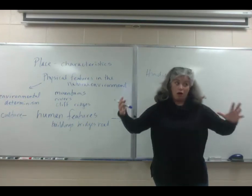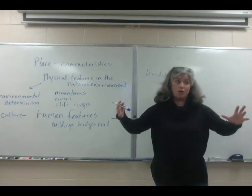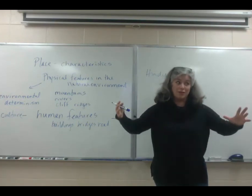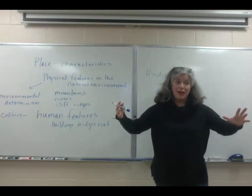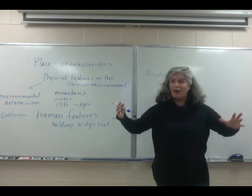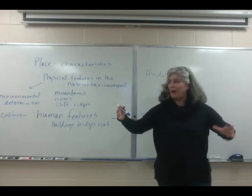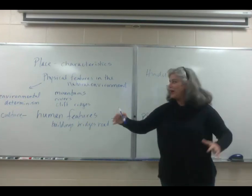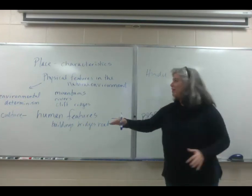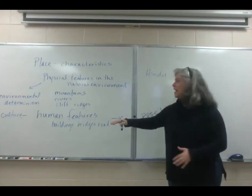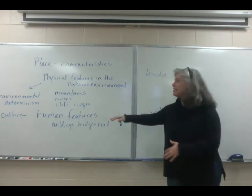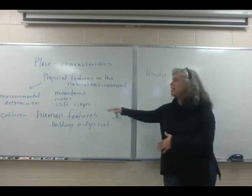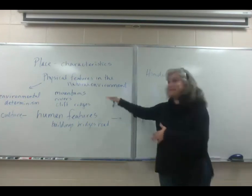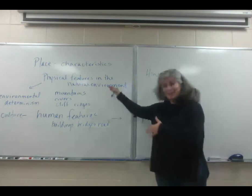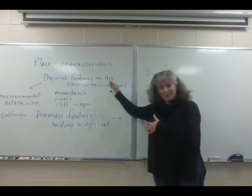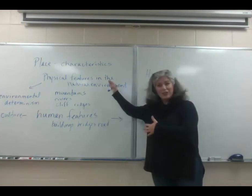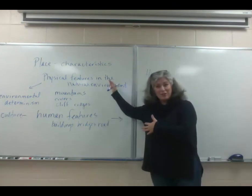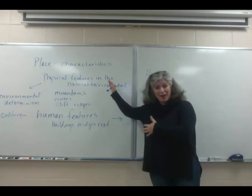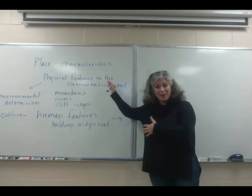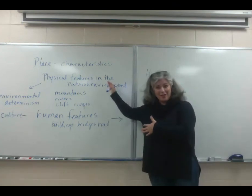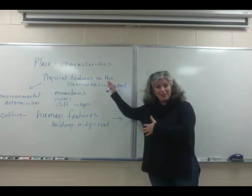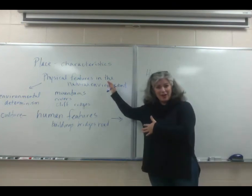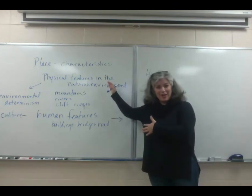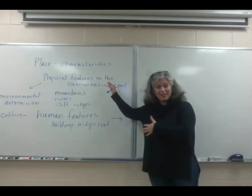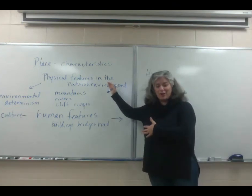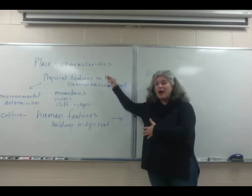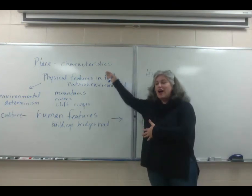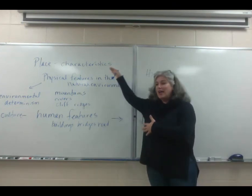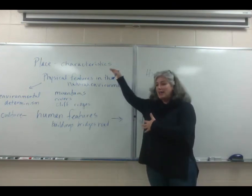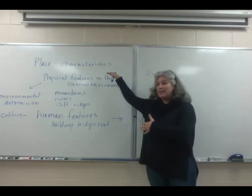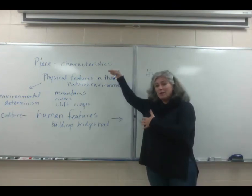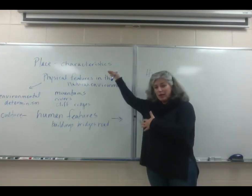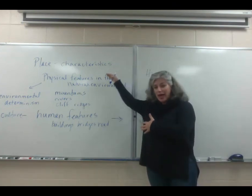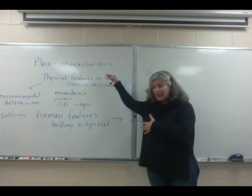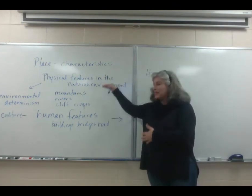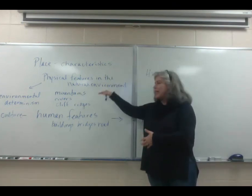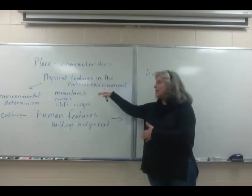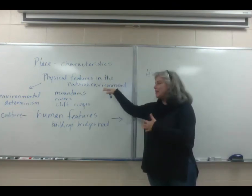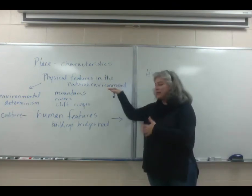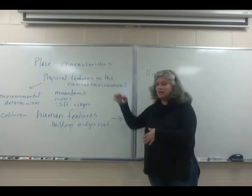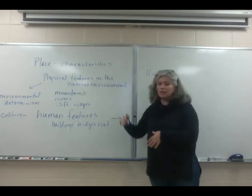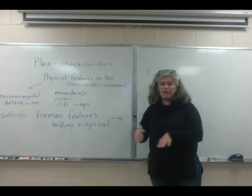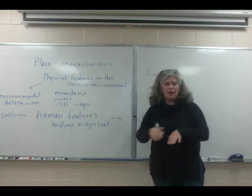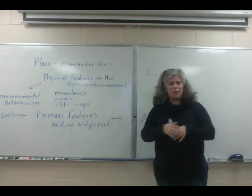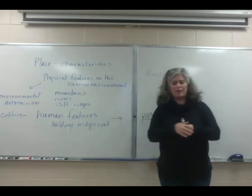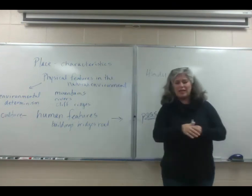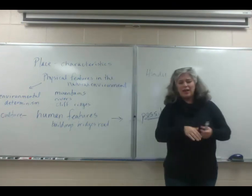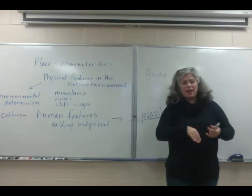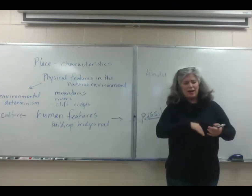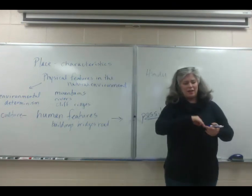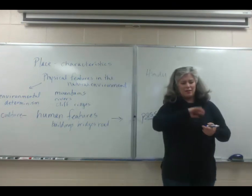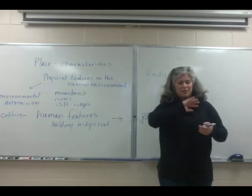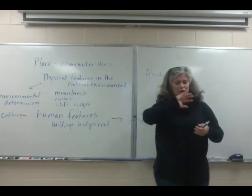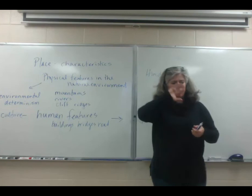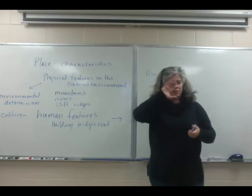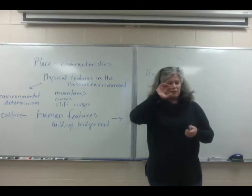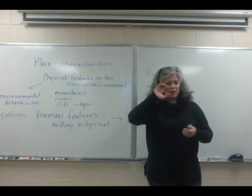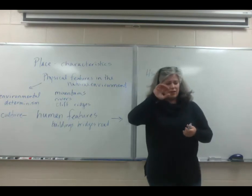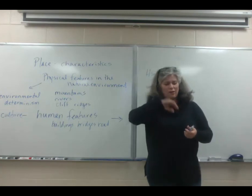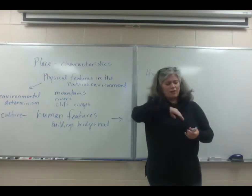Mars, okay, that has a physical environment, right? So it is a place, it has a physical environment, the